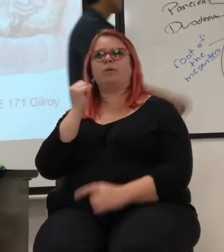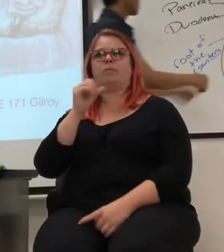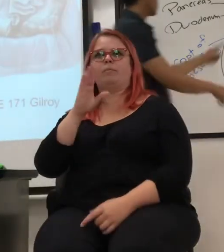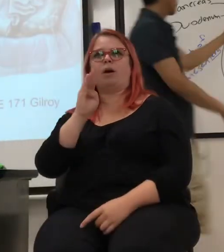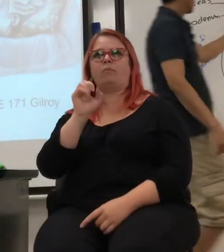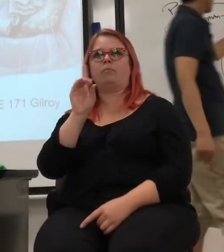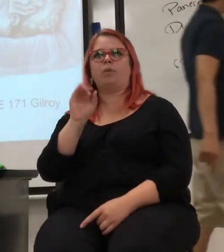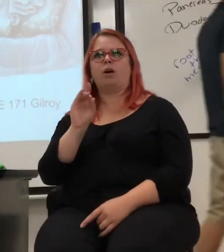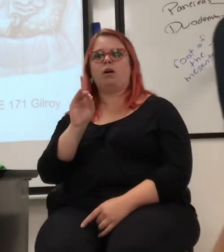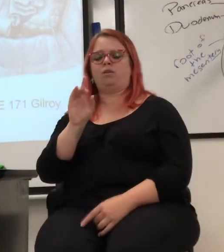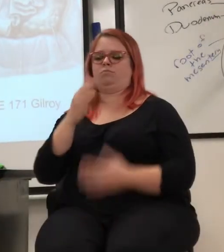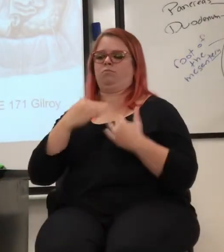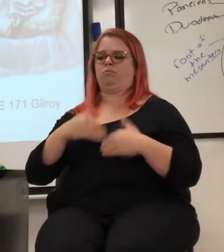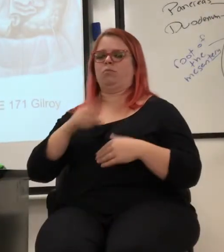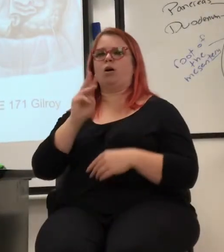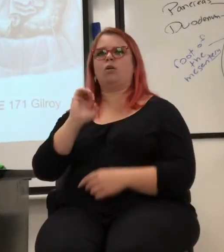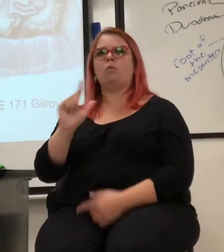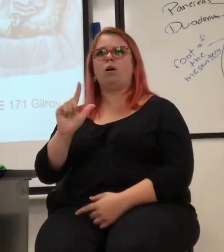This one here.